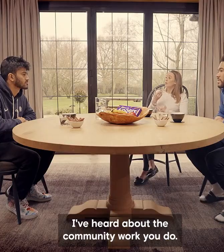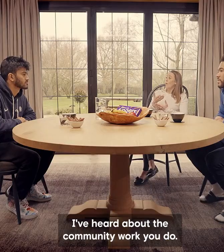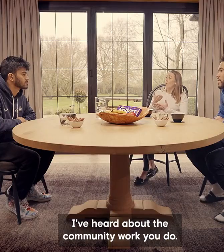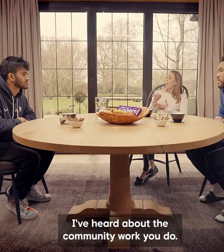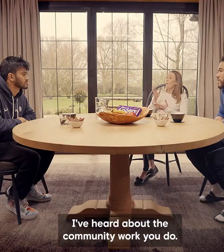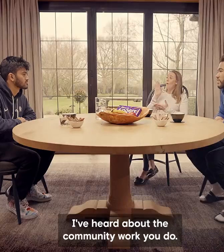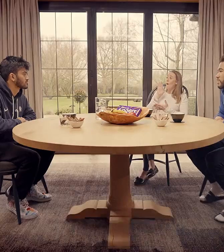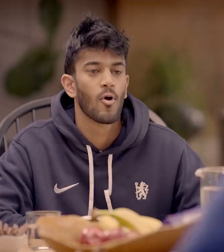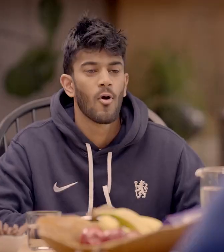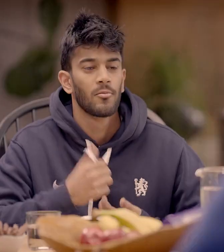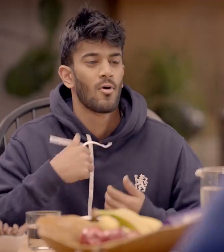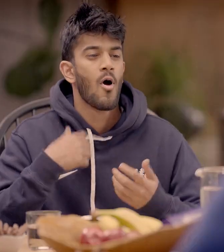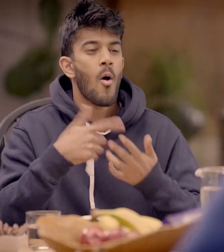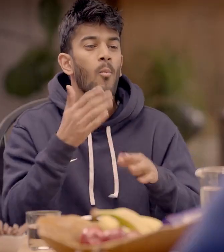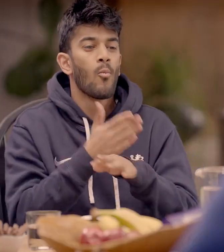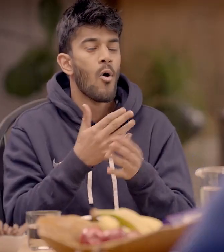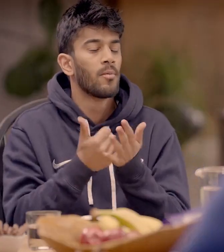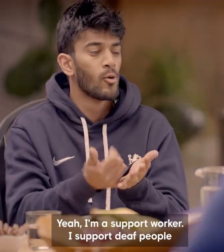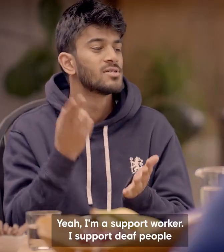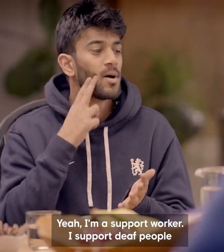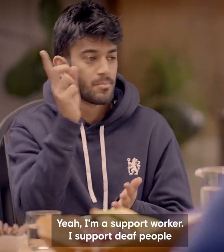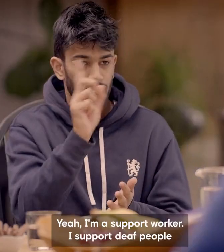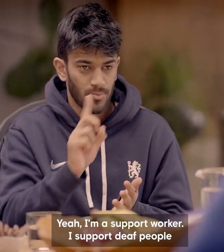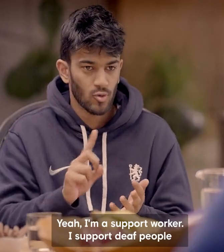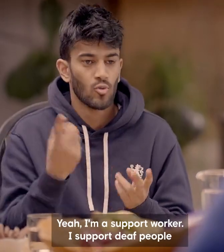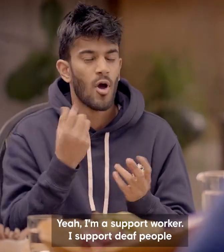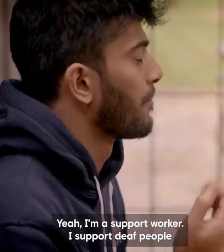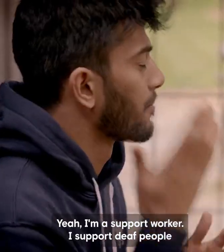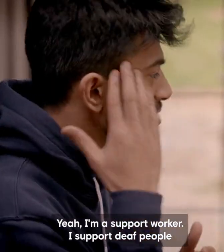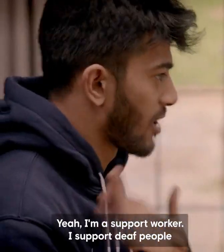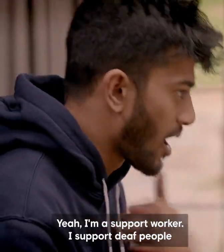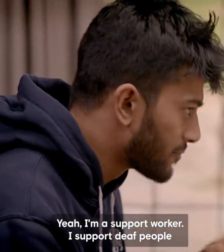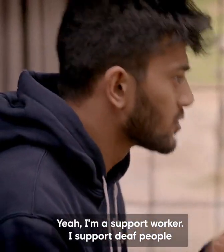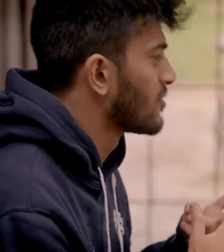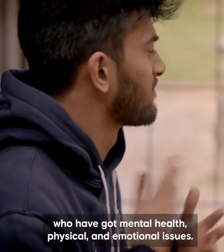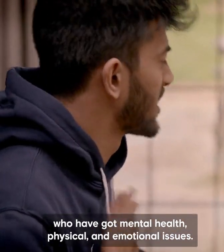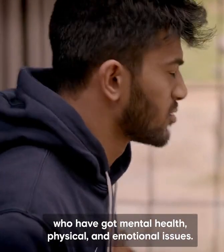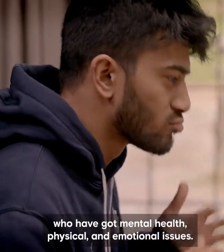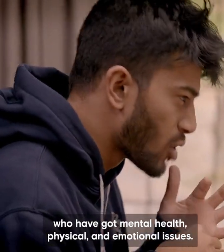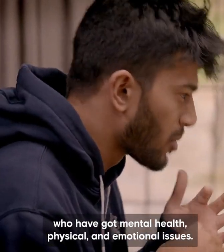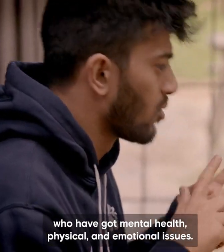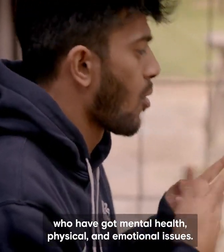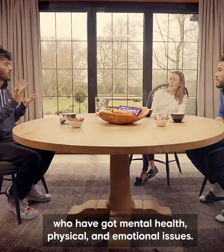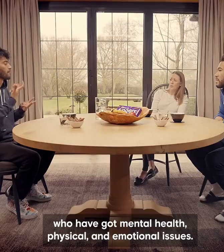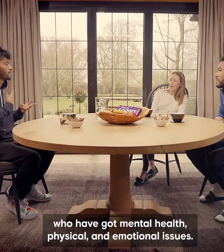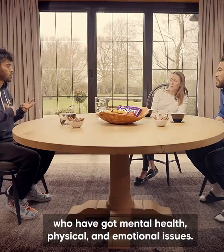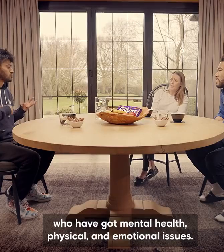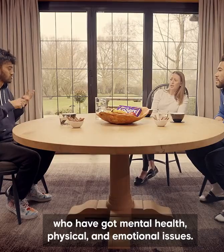the community work you do. Yeah, so I'm a support worker. I support deaf people who have got mental health